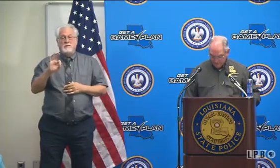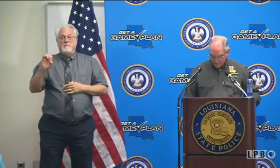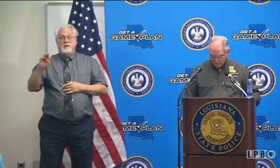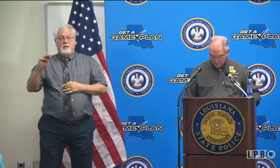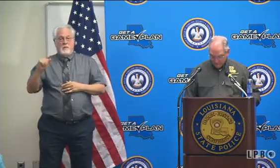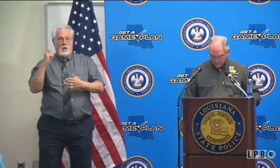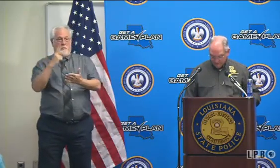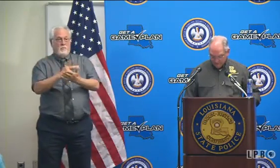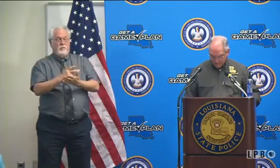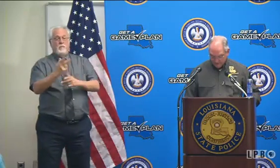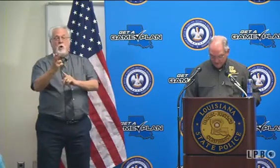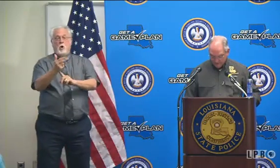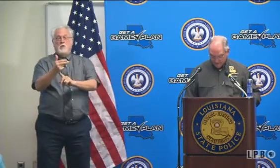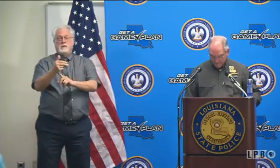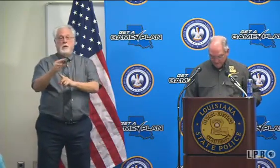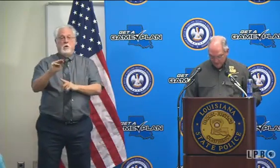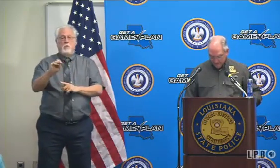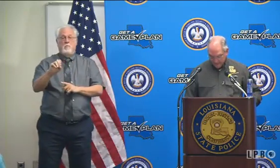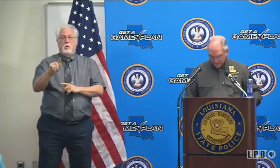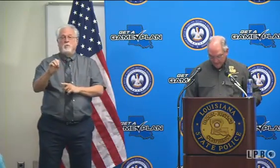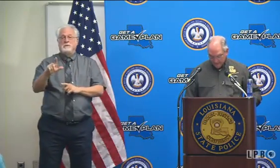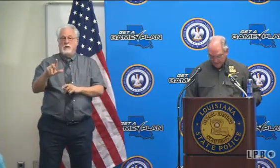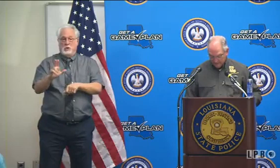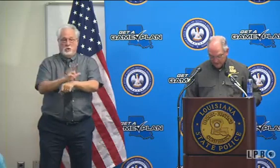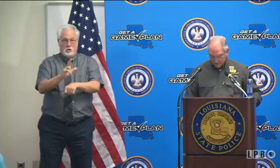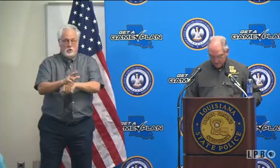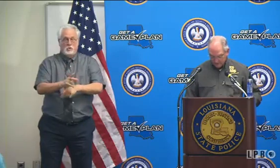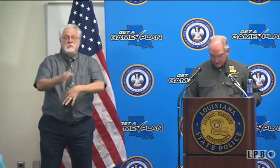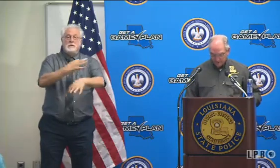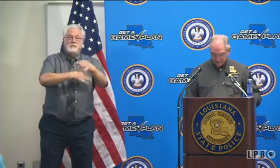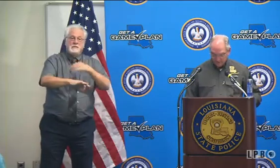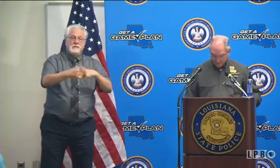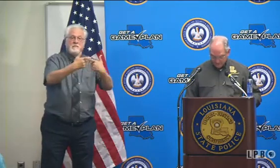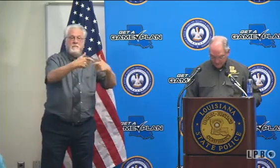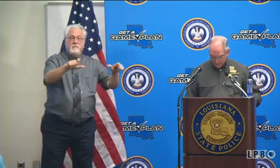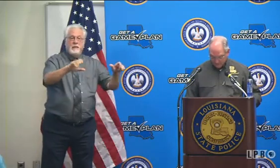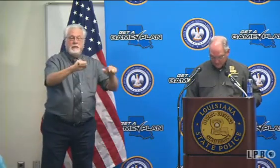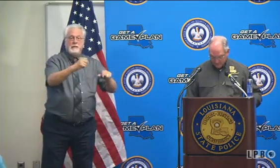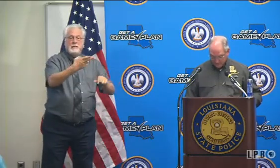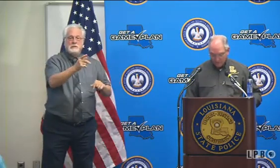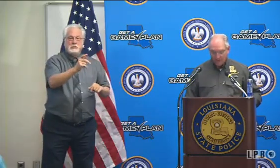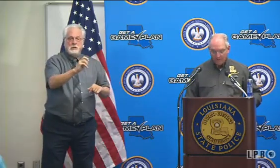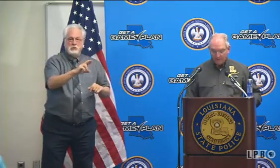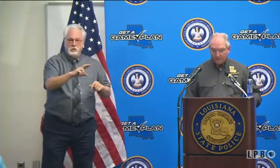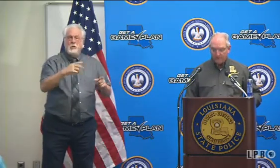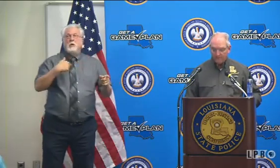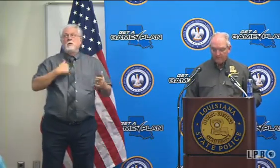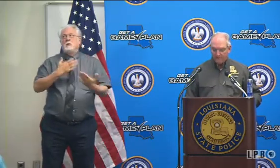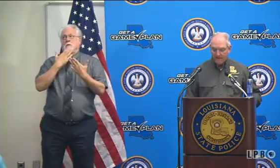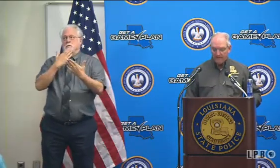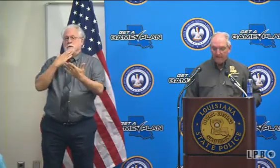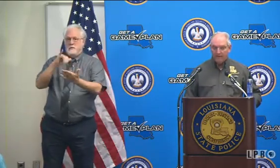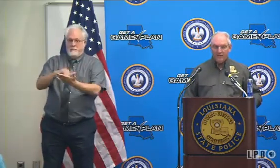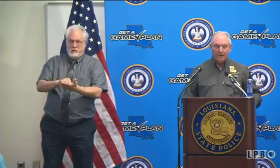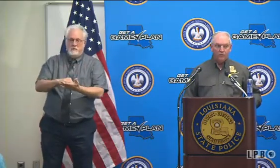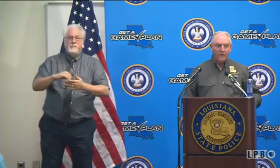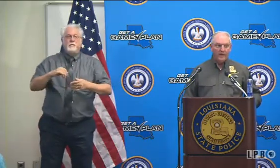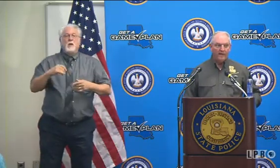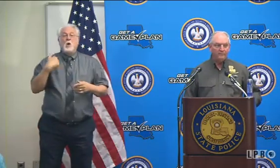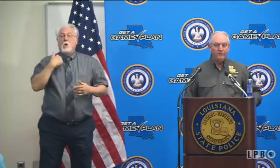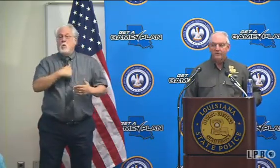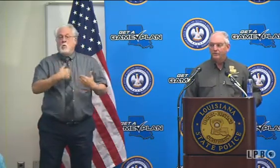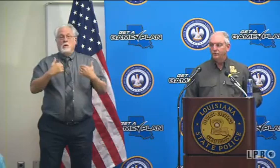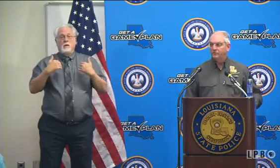approved the use of hotels and motels in the place of congregant shelters, and we're incredibly appreciative of that.